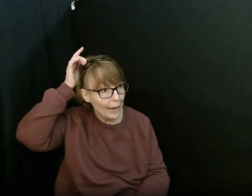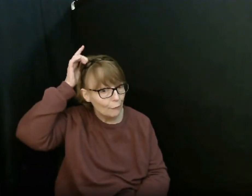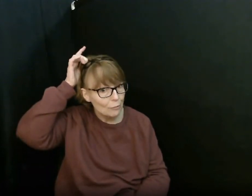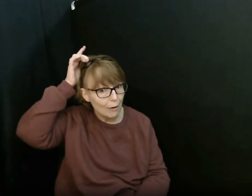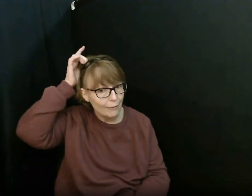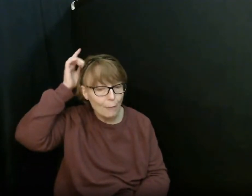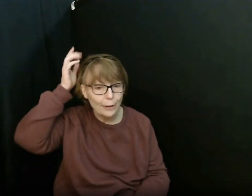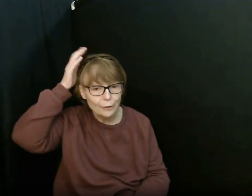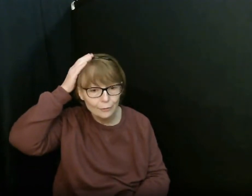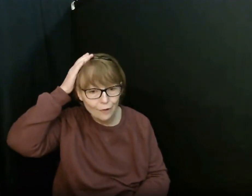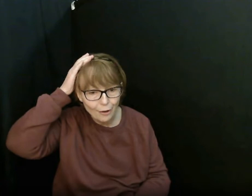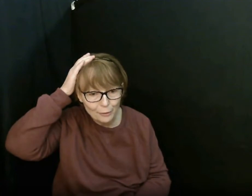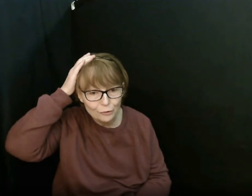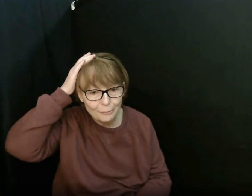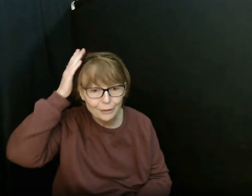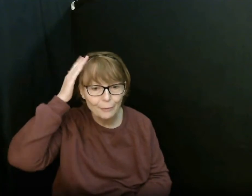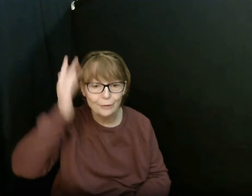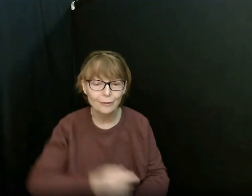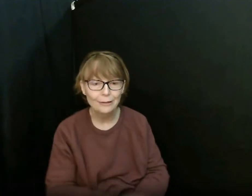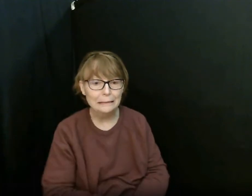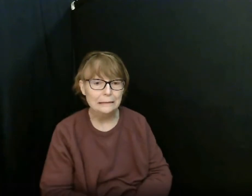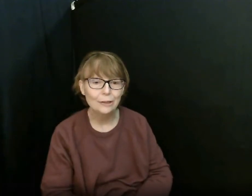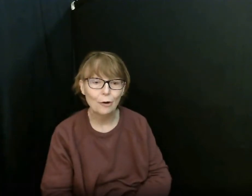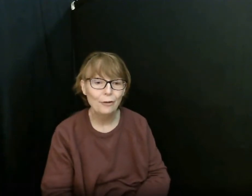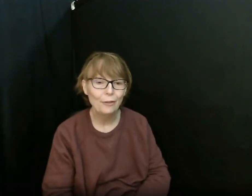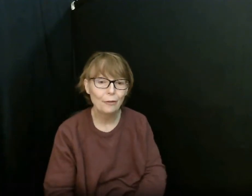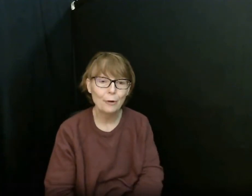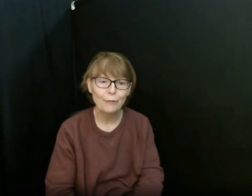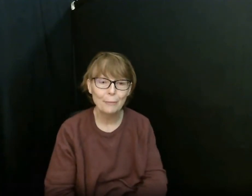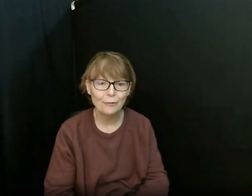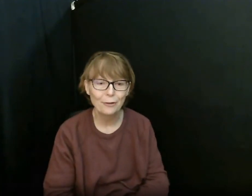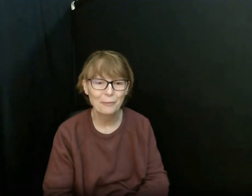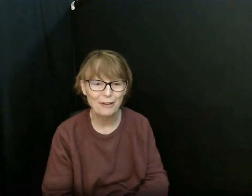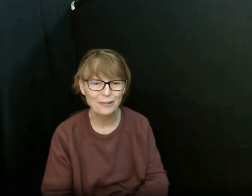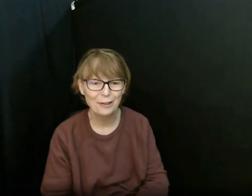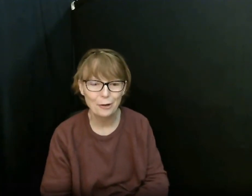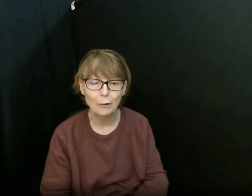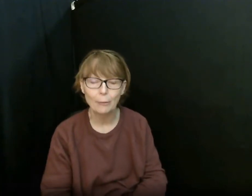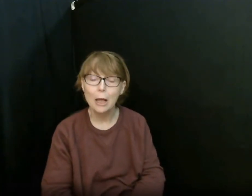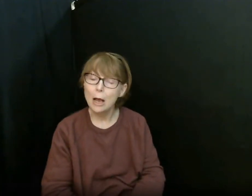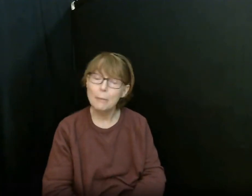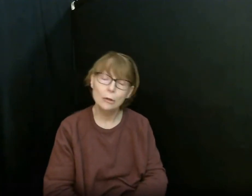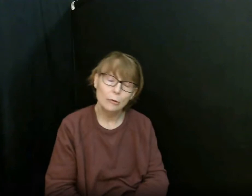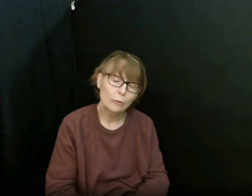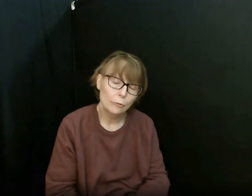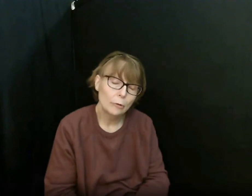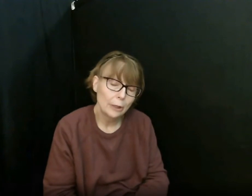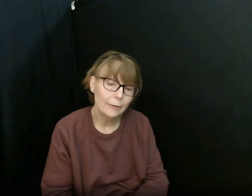you are, not what your daughter wants you to be or what your, you know, the boyfriend wants you to do, or what. I mean, you're going to take it and